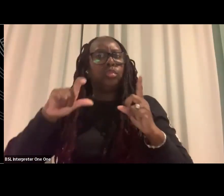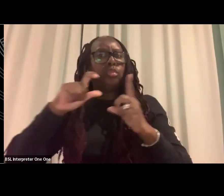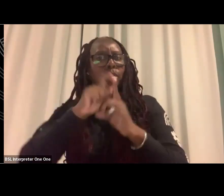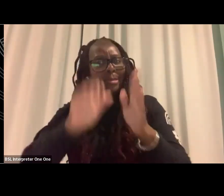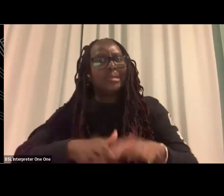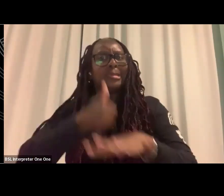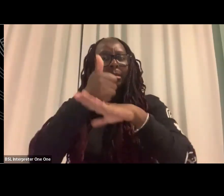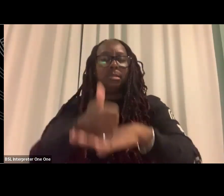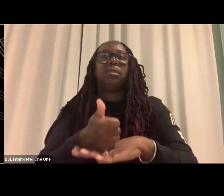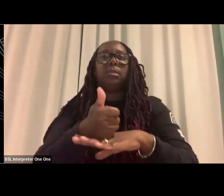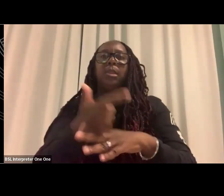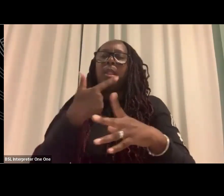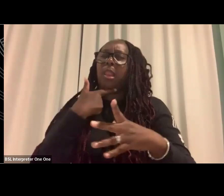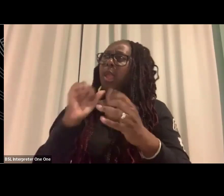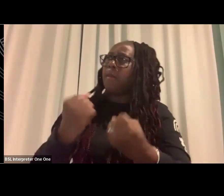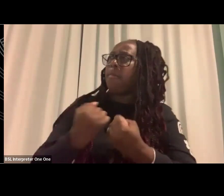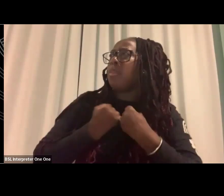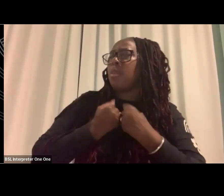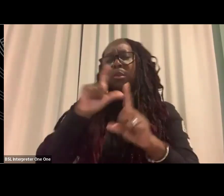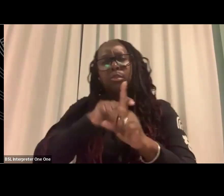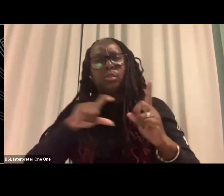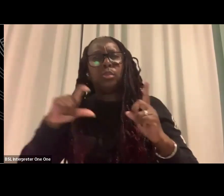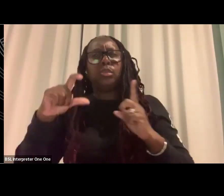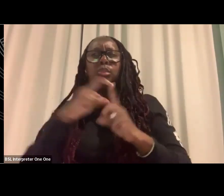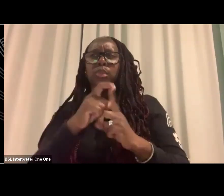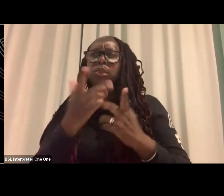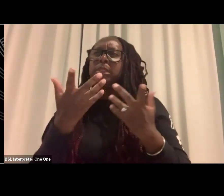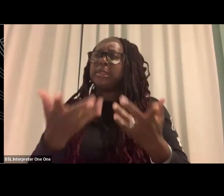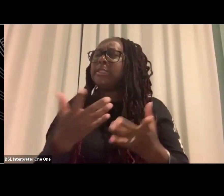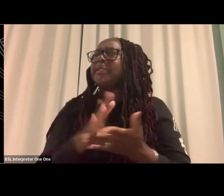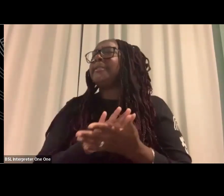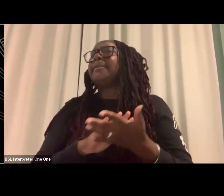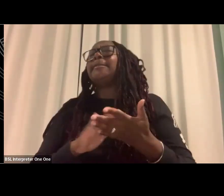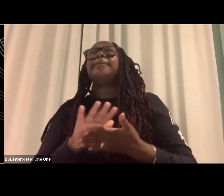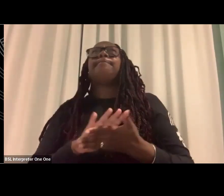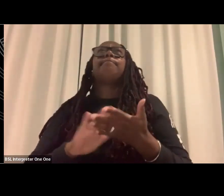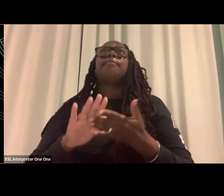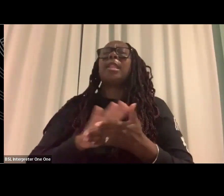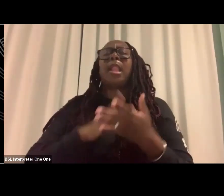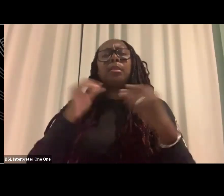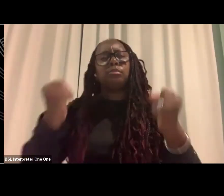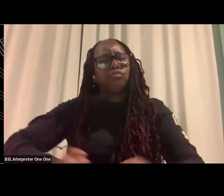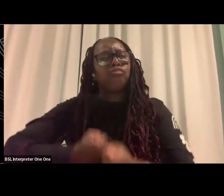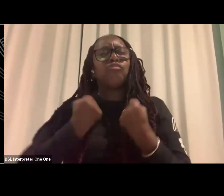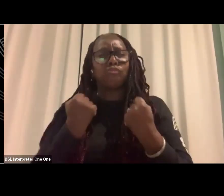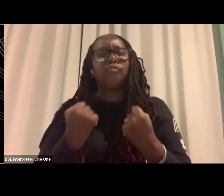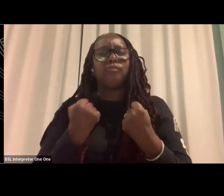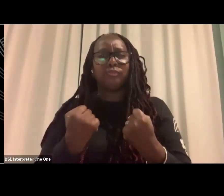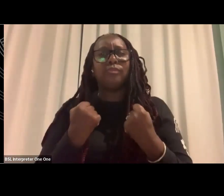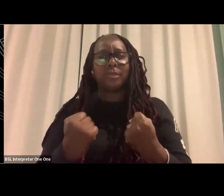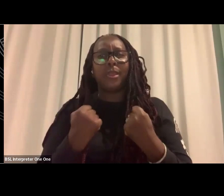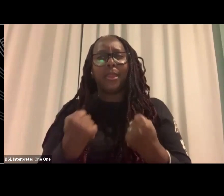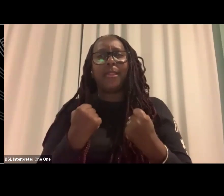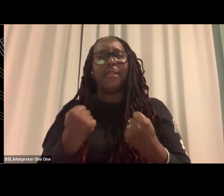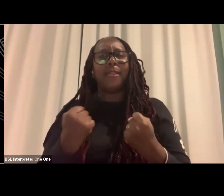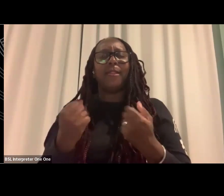that belonging within community has the greatest strength for well-being when it's tied